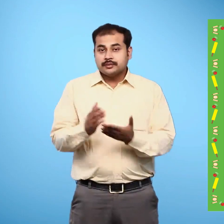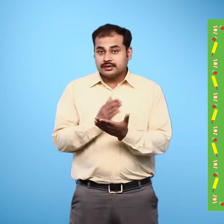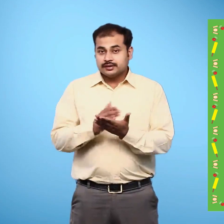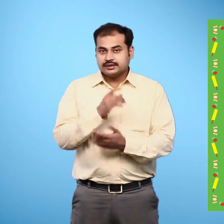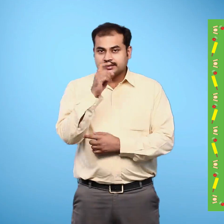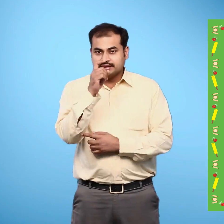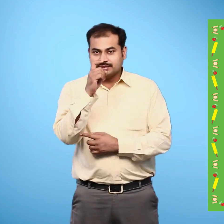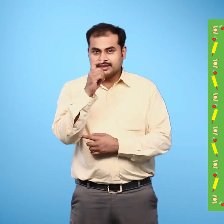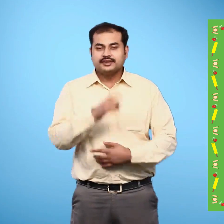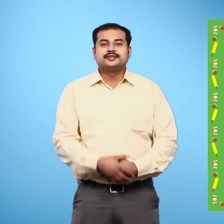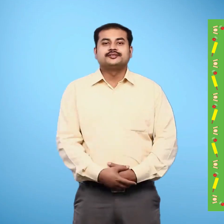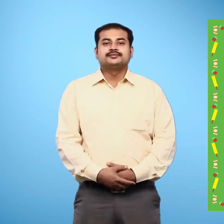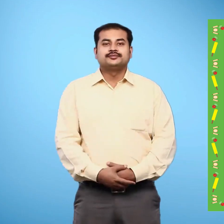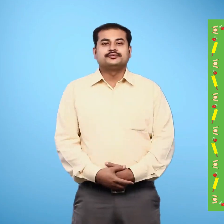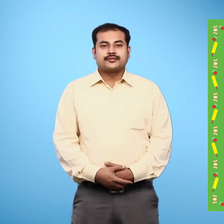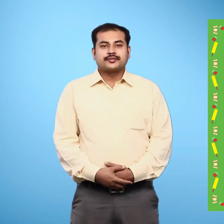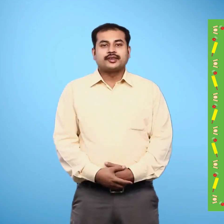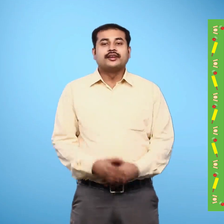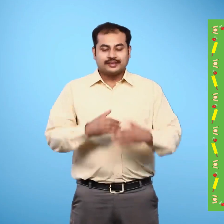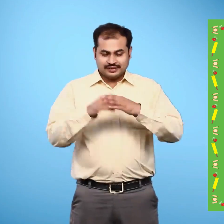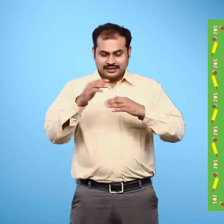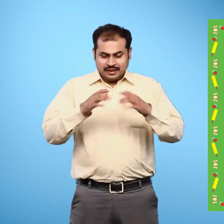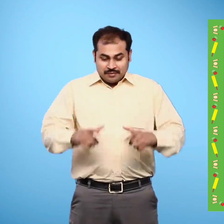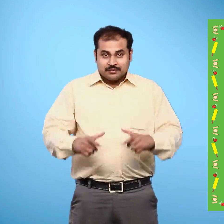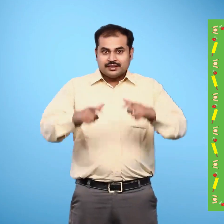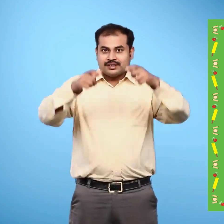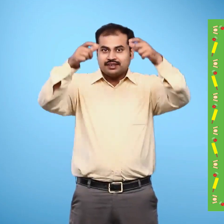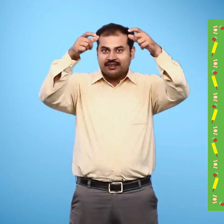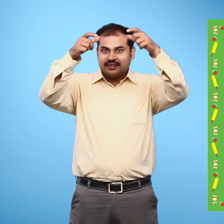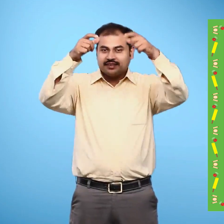Page 7. The tallest tower.